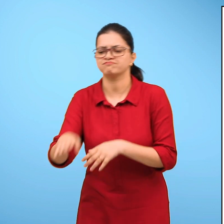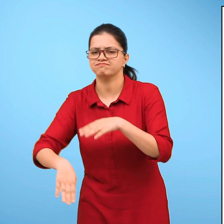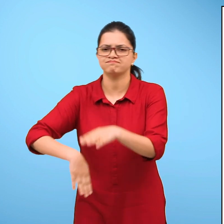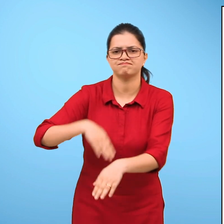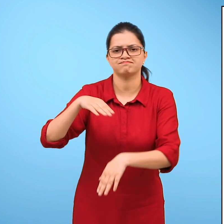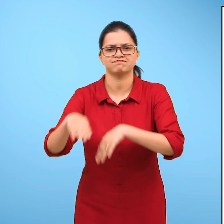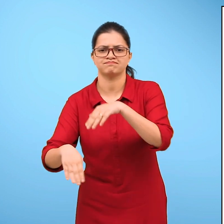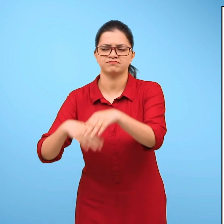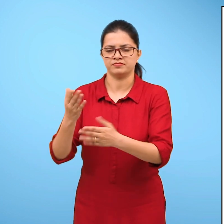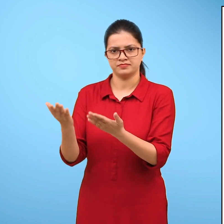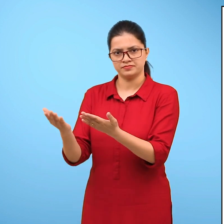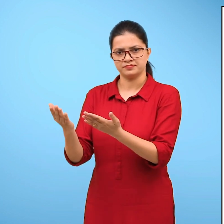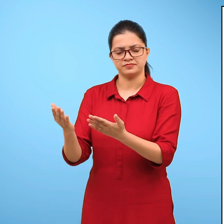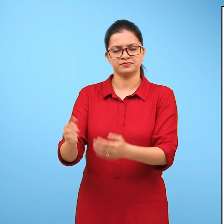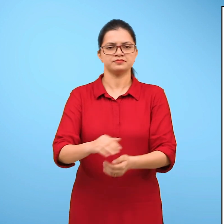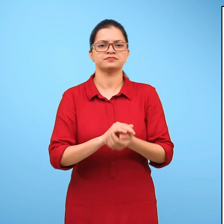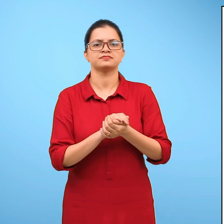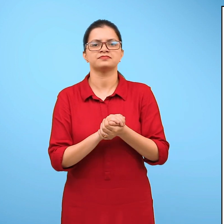move? Walk.